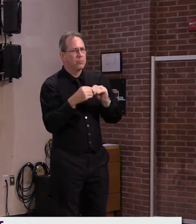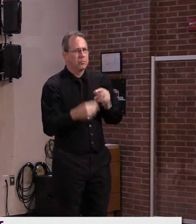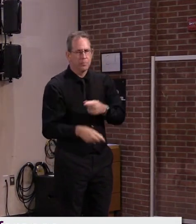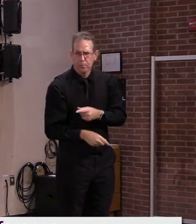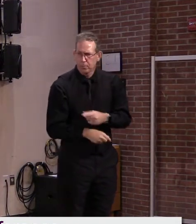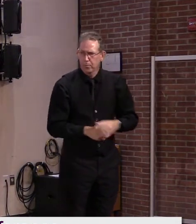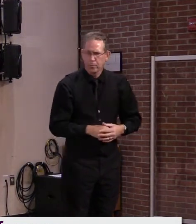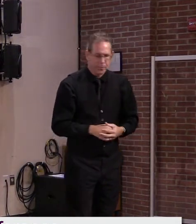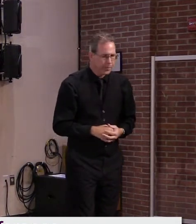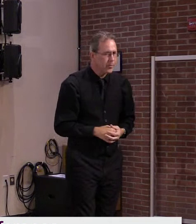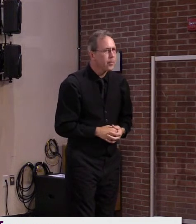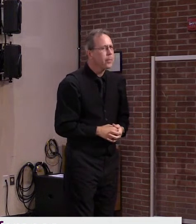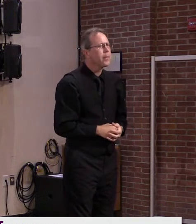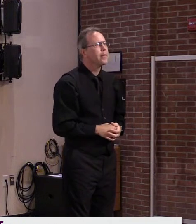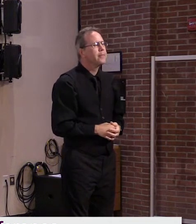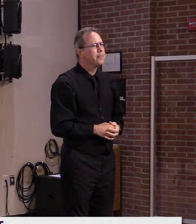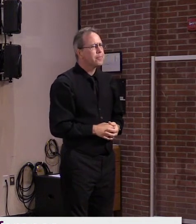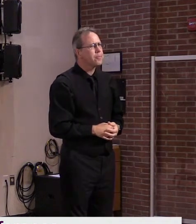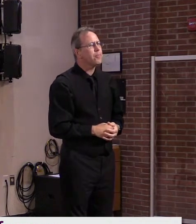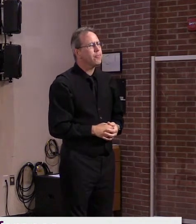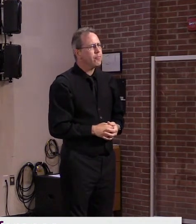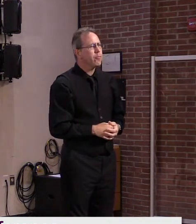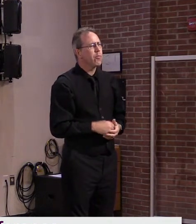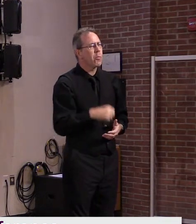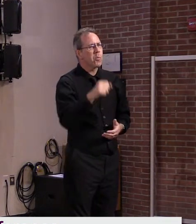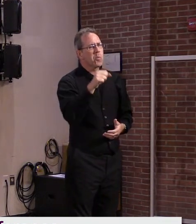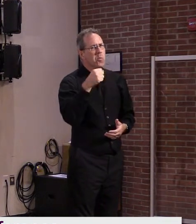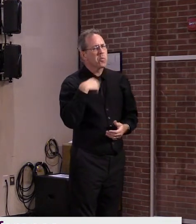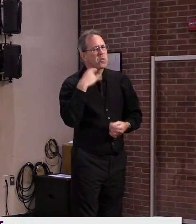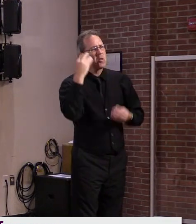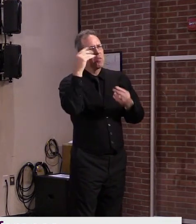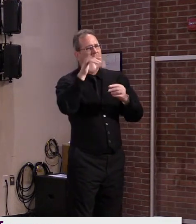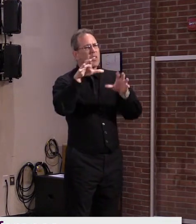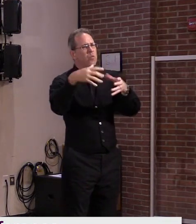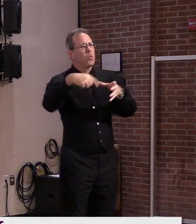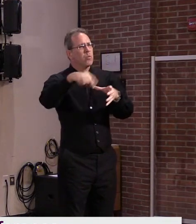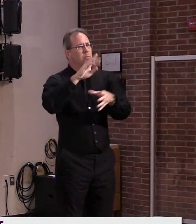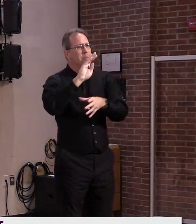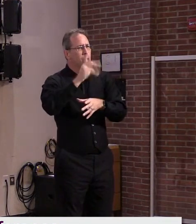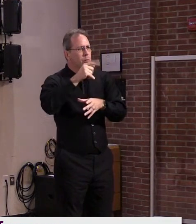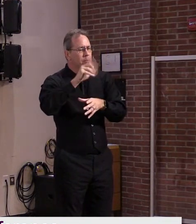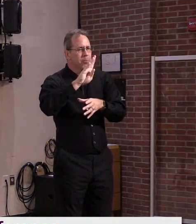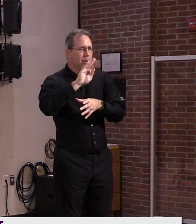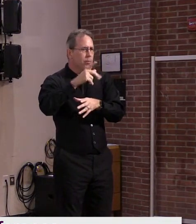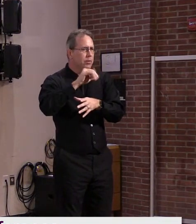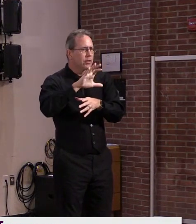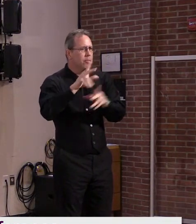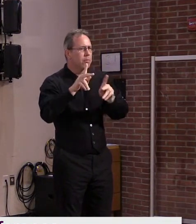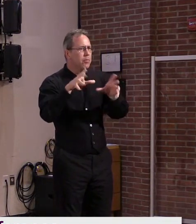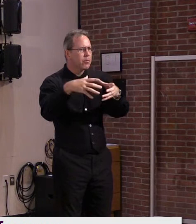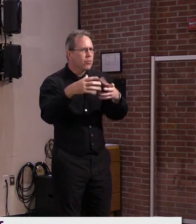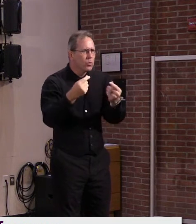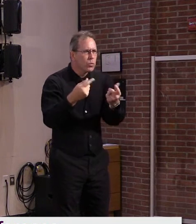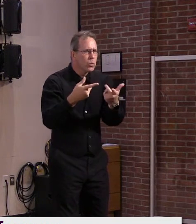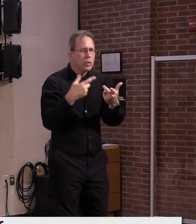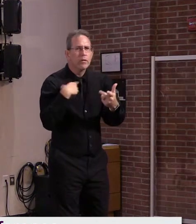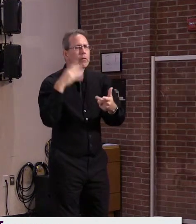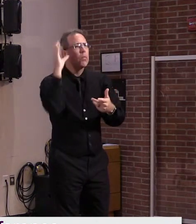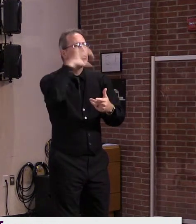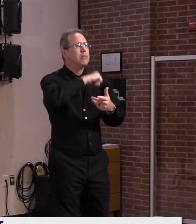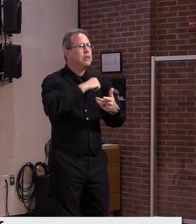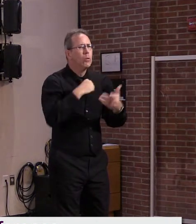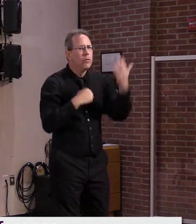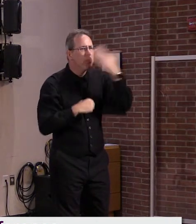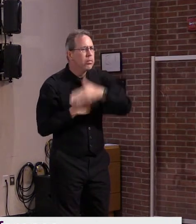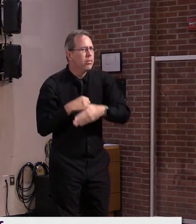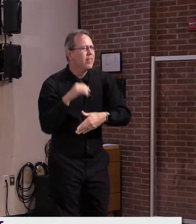Aaron, we're looking at all vulnerable populations, and that's why when we say inclusive rather than exclusive, trying to make sure that we